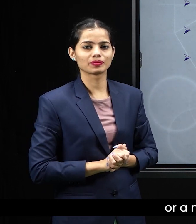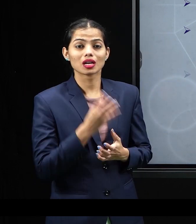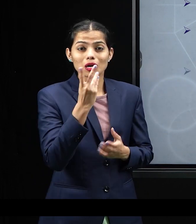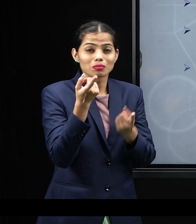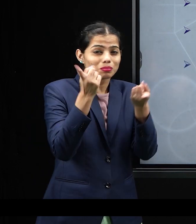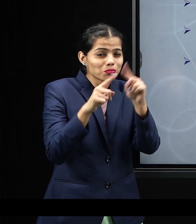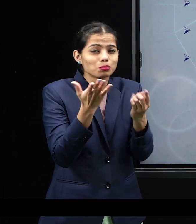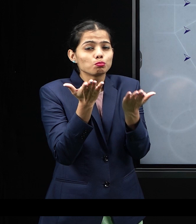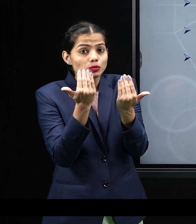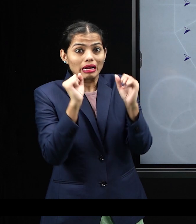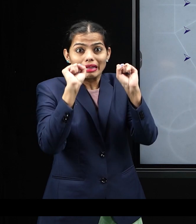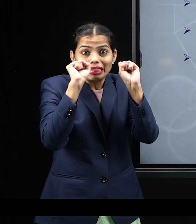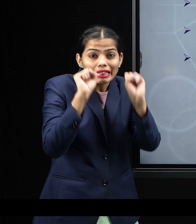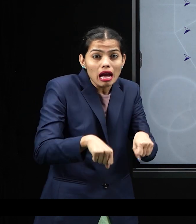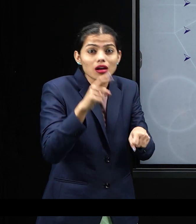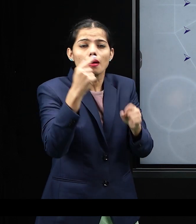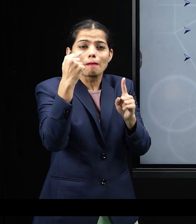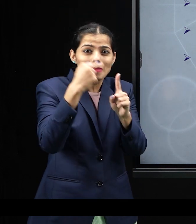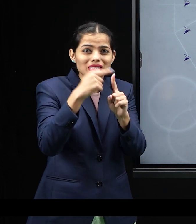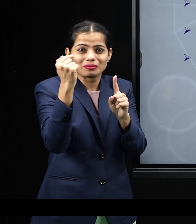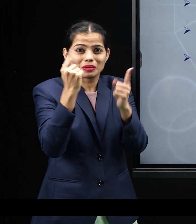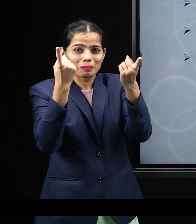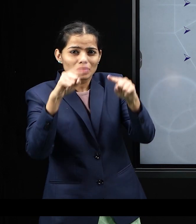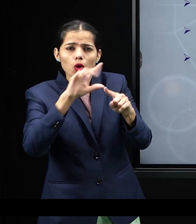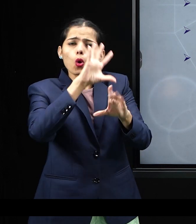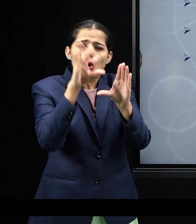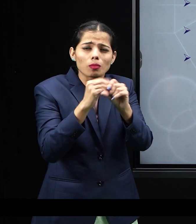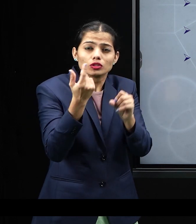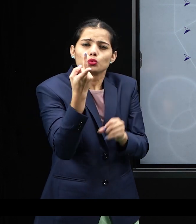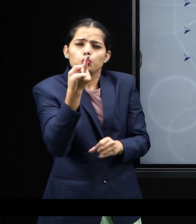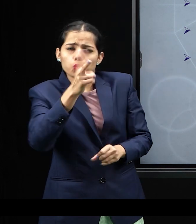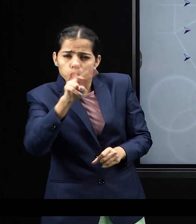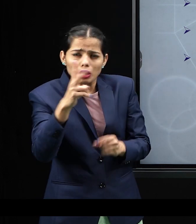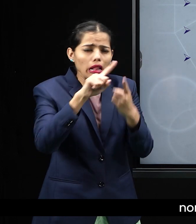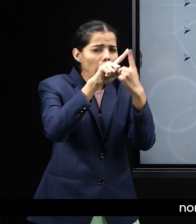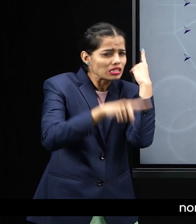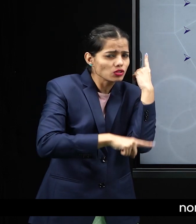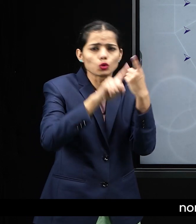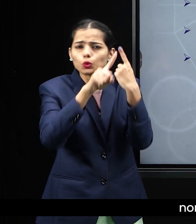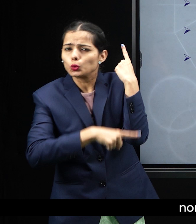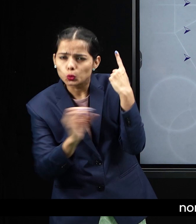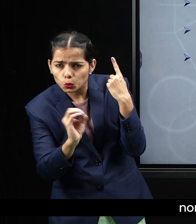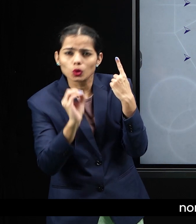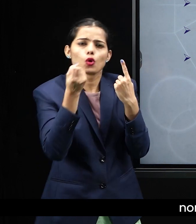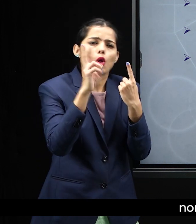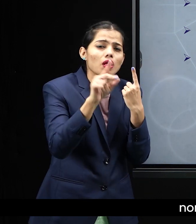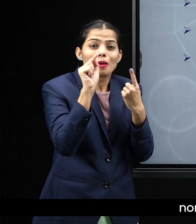A rational number can be expressed as either a terminating or a non-terminating recurring